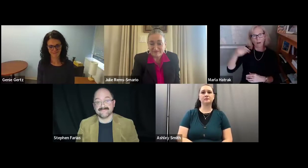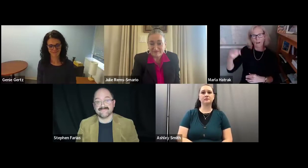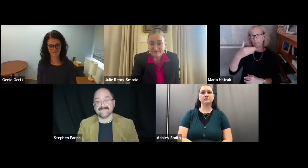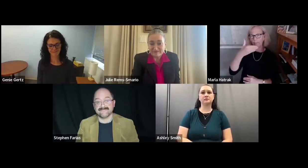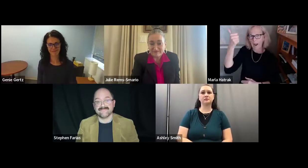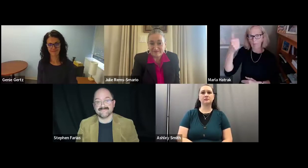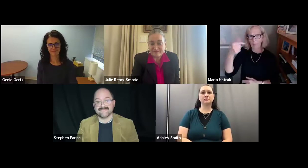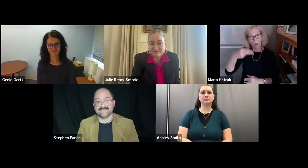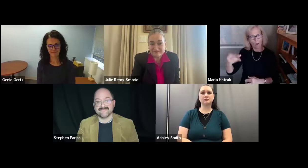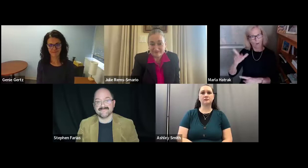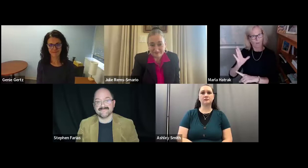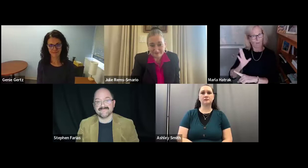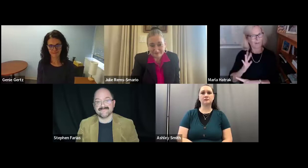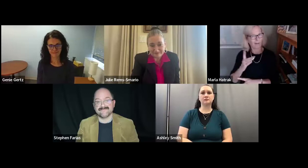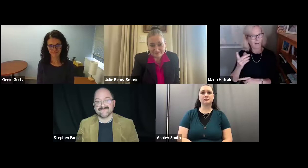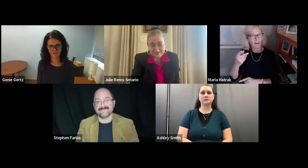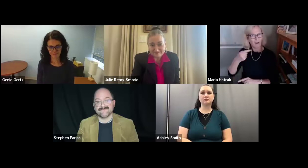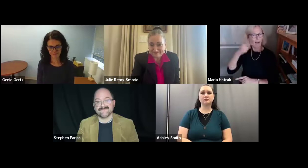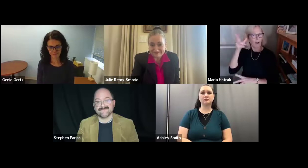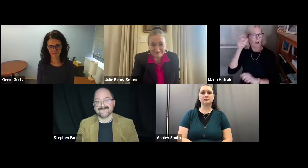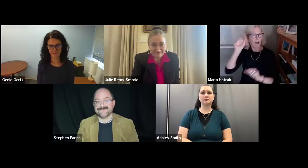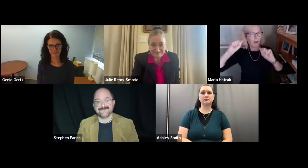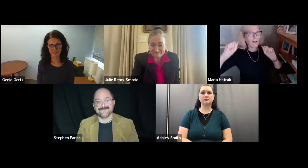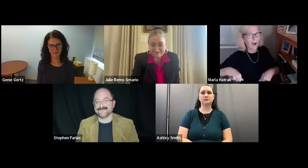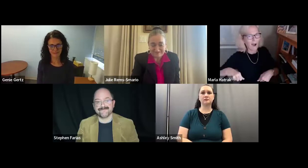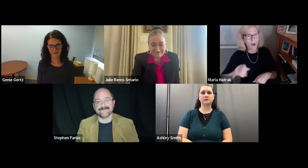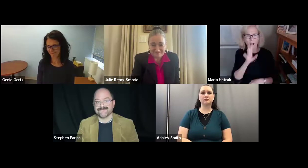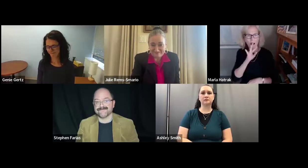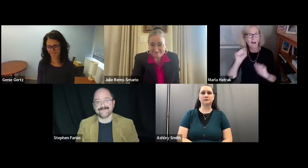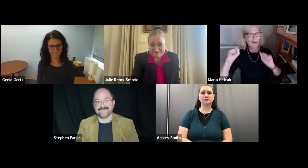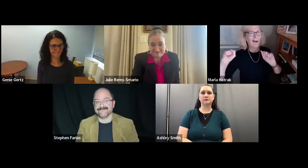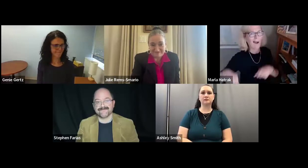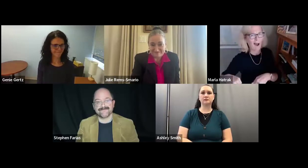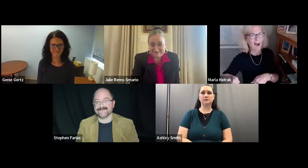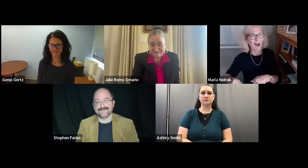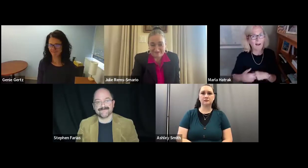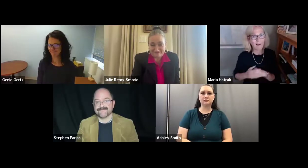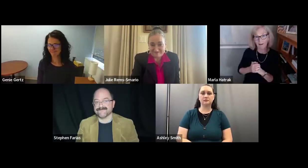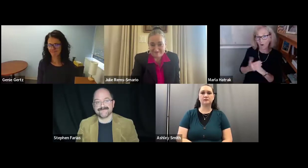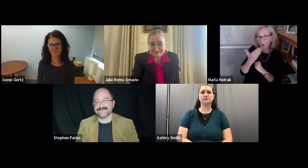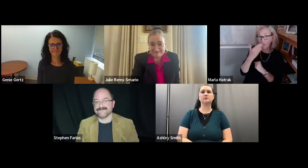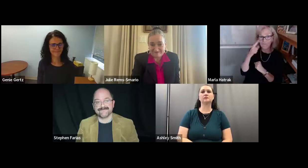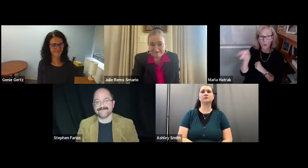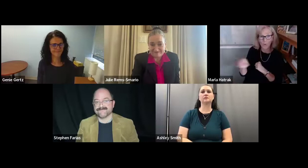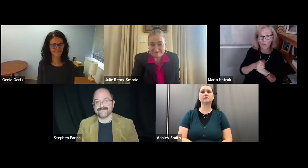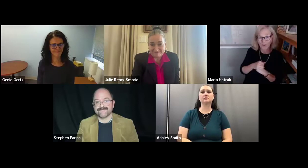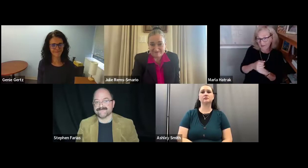the whole premise of that is that, by having some hearing ability, they will be able to speak by using